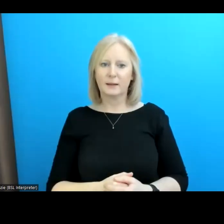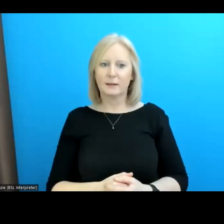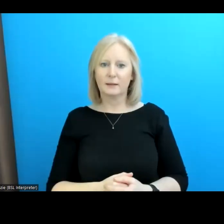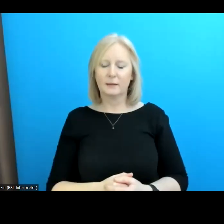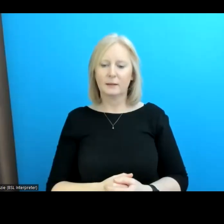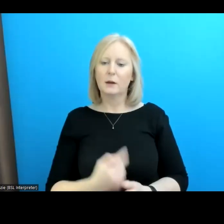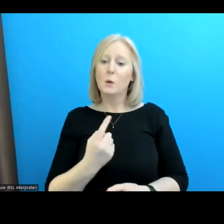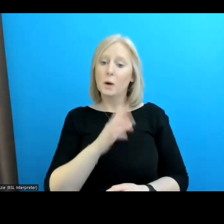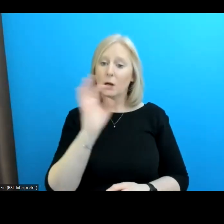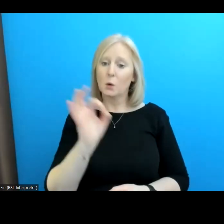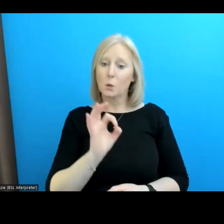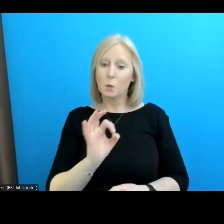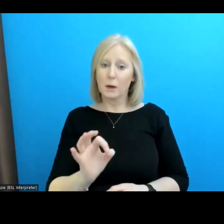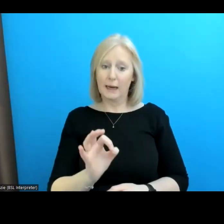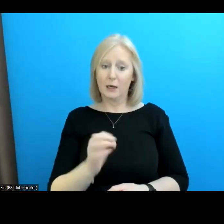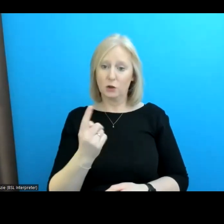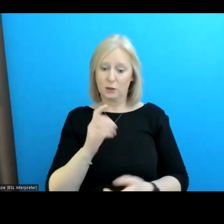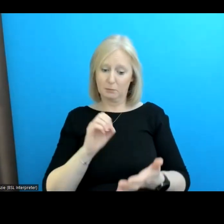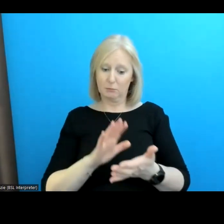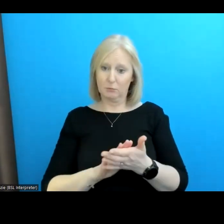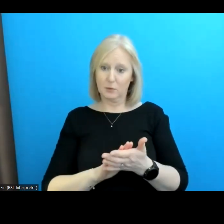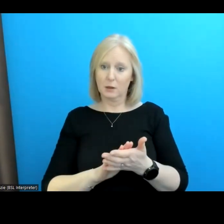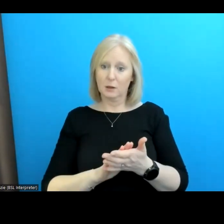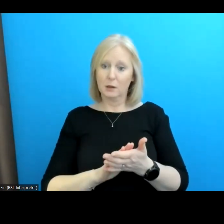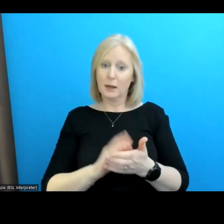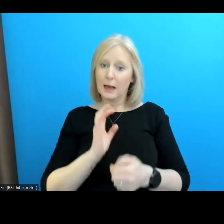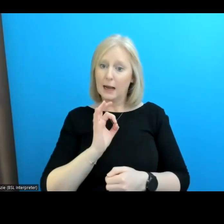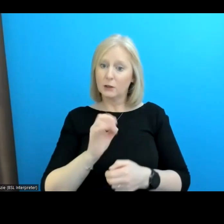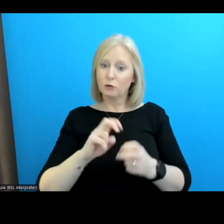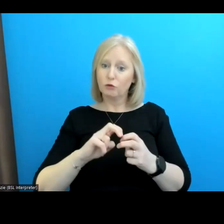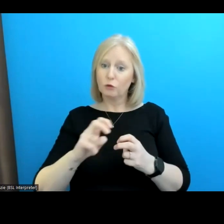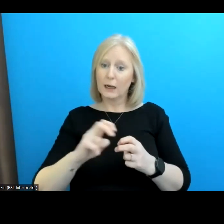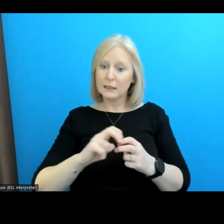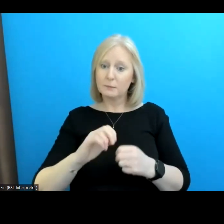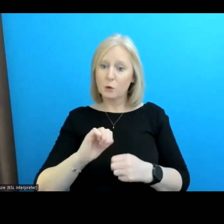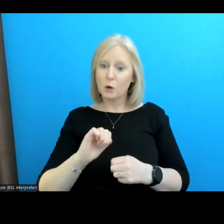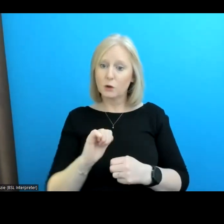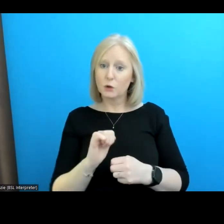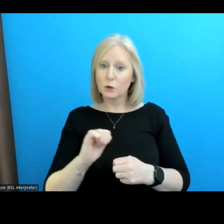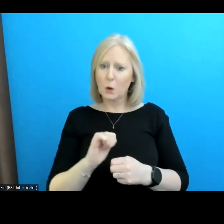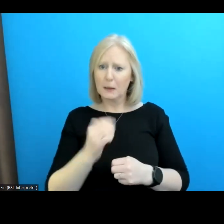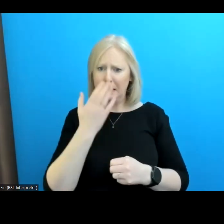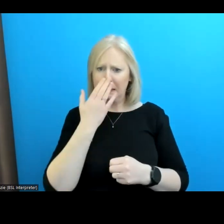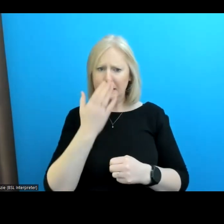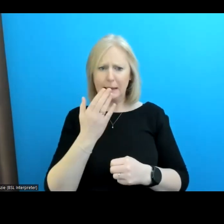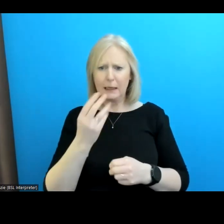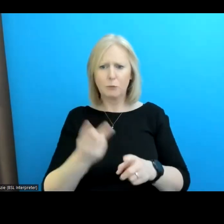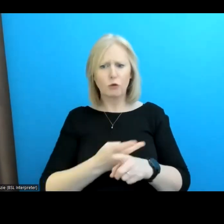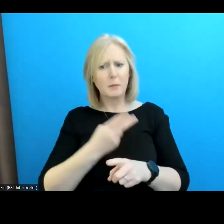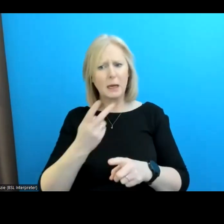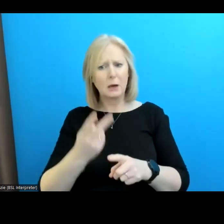One of the questions that someone put in the chat in our group was, if Transport Scotland keep hearing the same things, why is that the case? And I think,